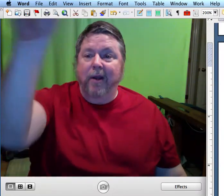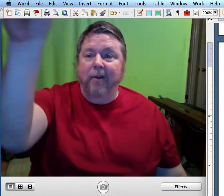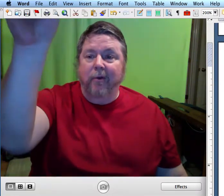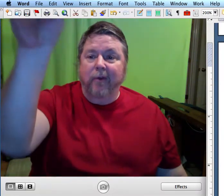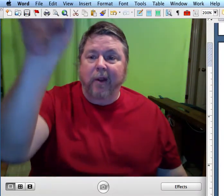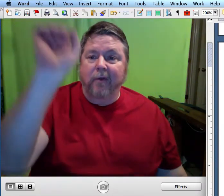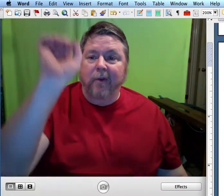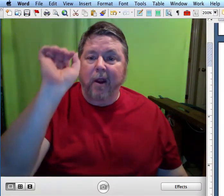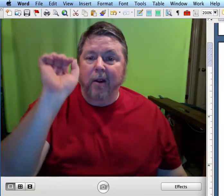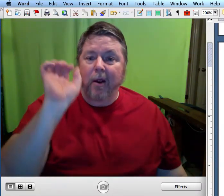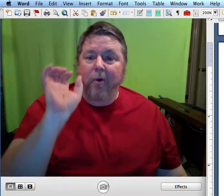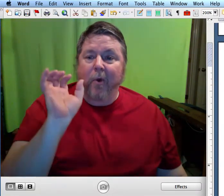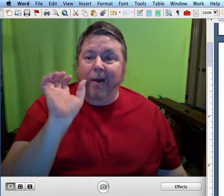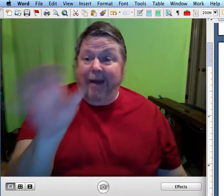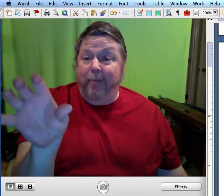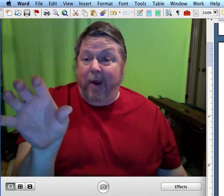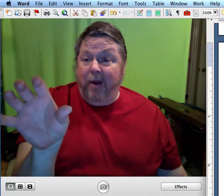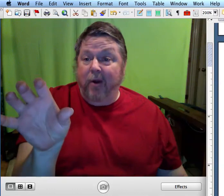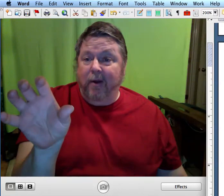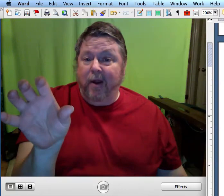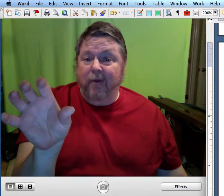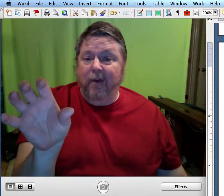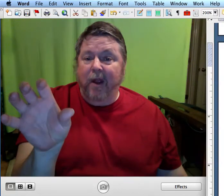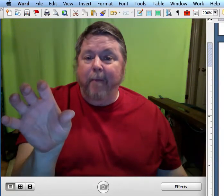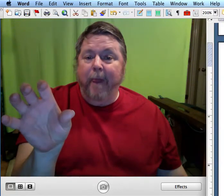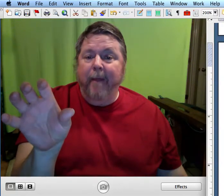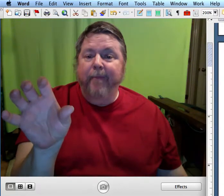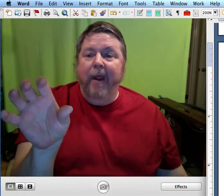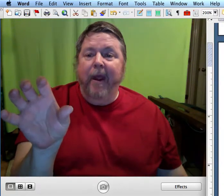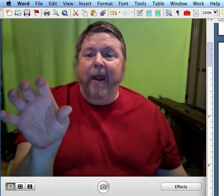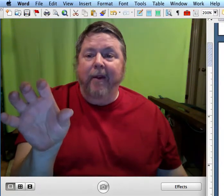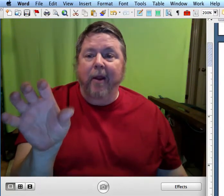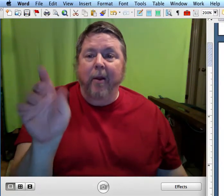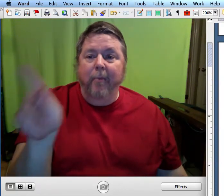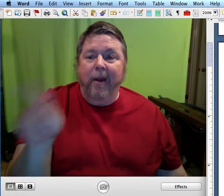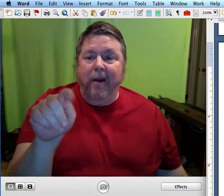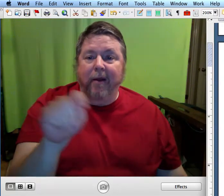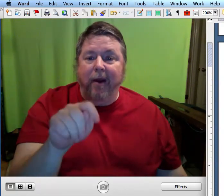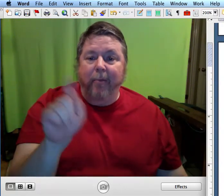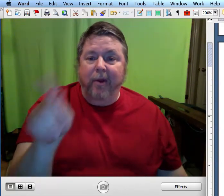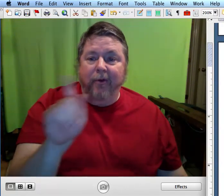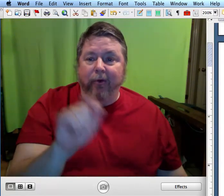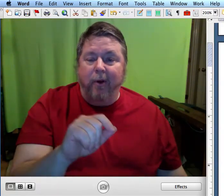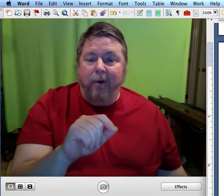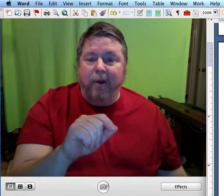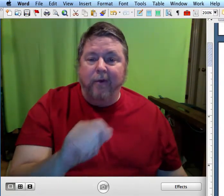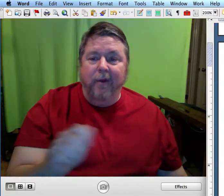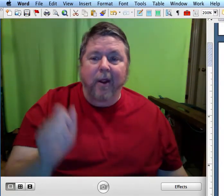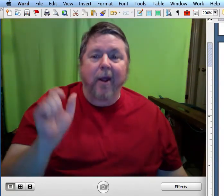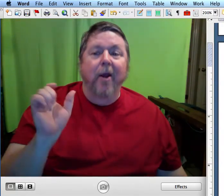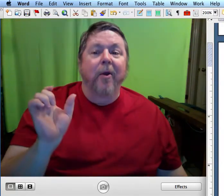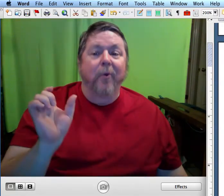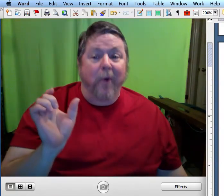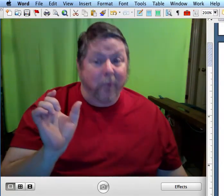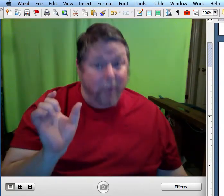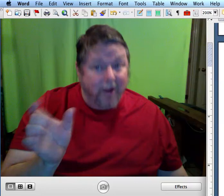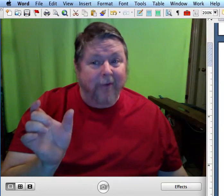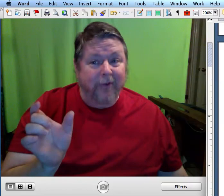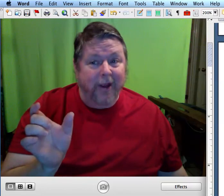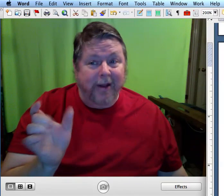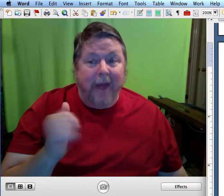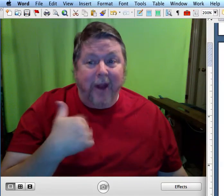did the source text say? What did my target text say? And then PTT, potential target text, what would